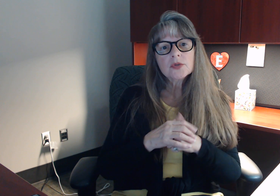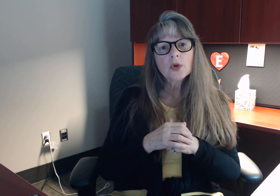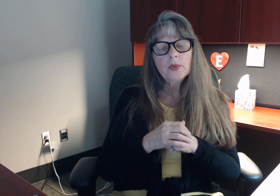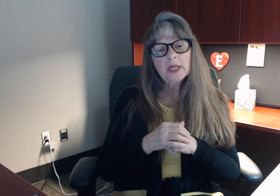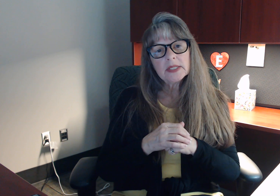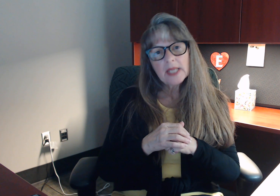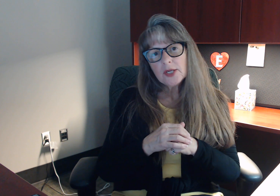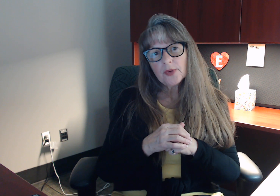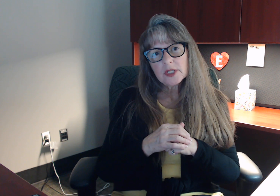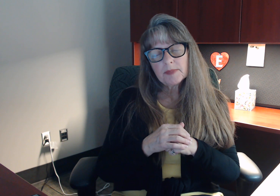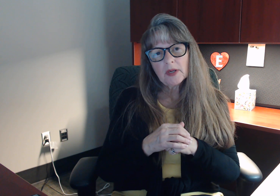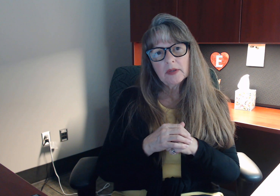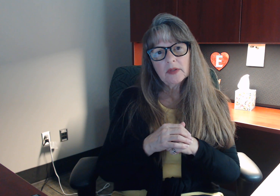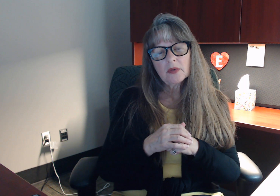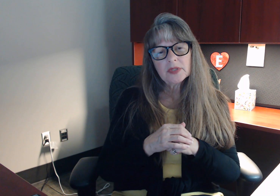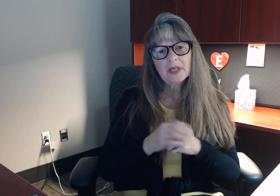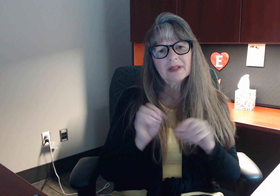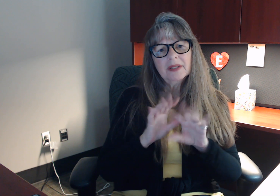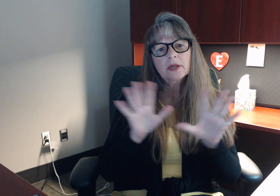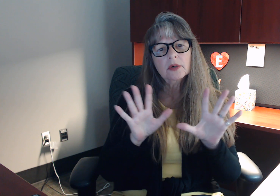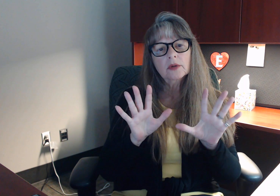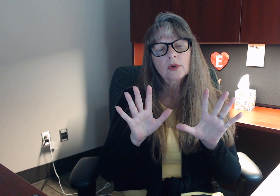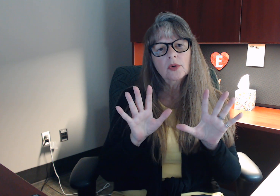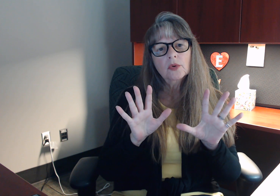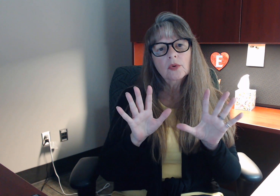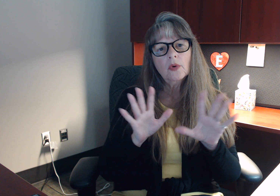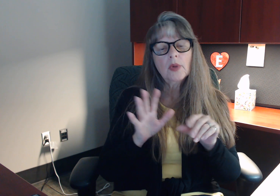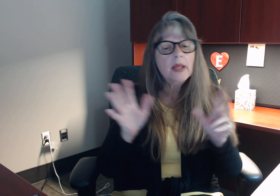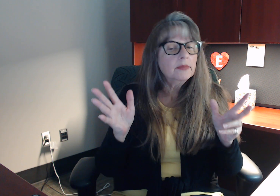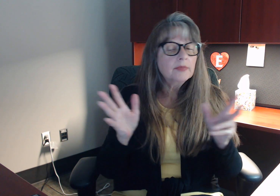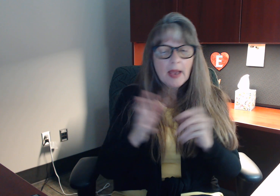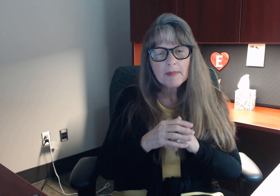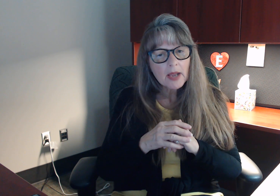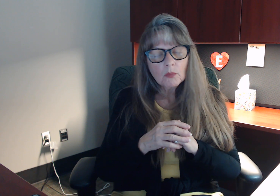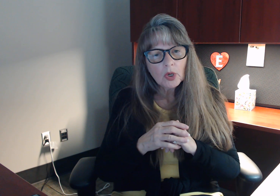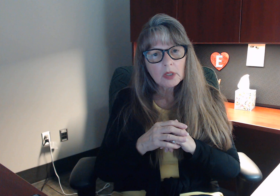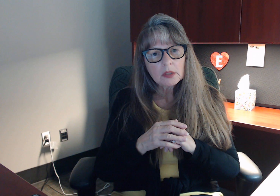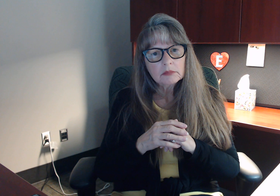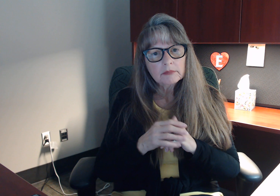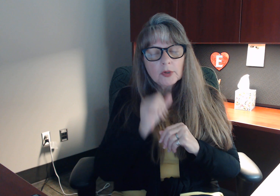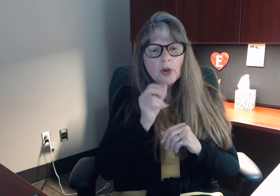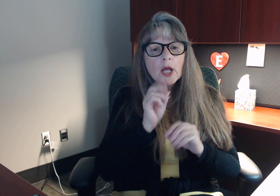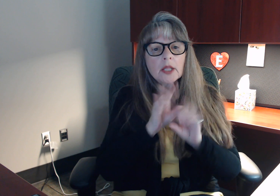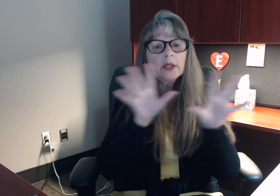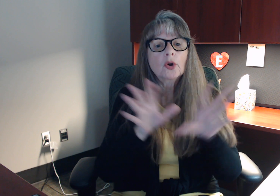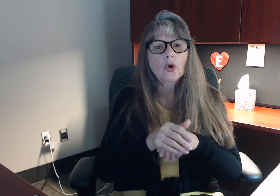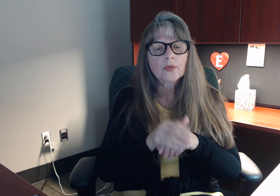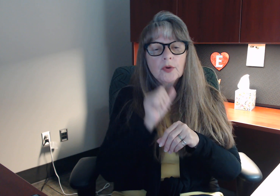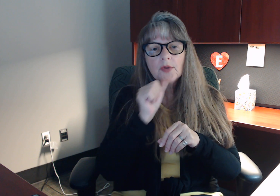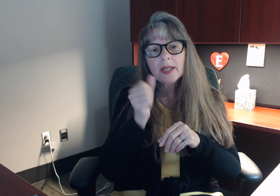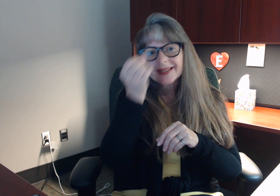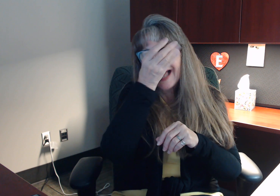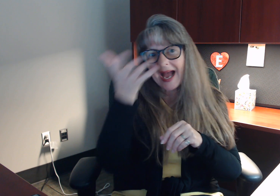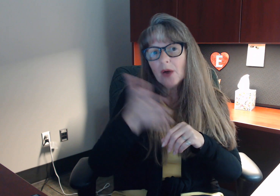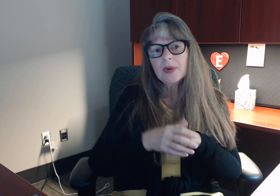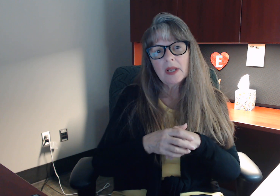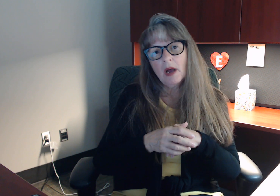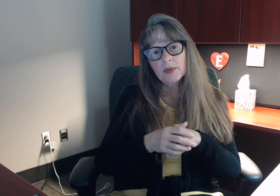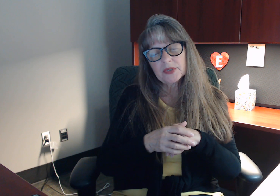we can say transparent and then we'll say clear. And that might work. They're not clear, or they're not, I would almost